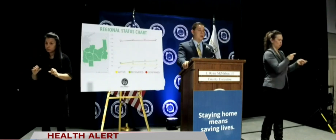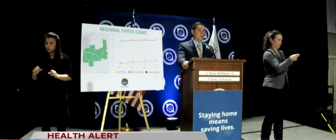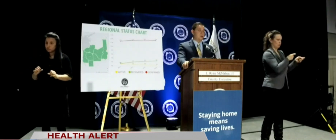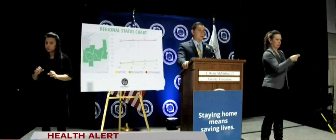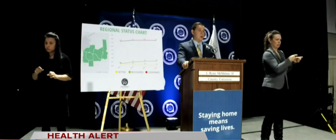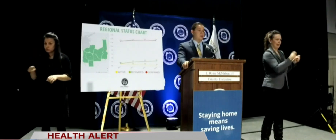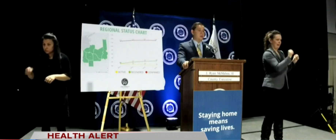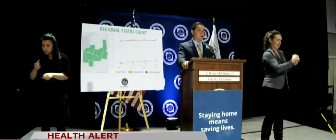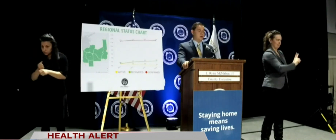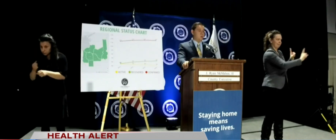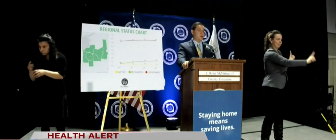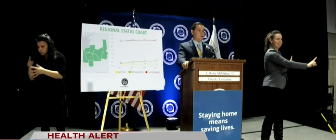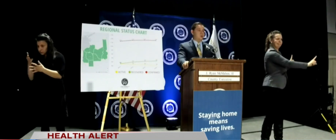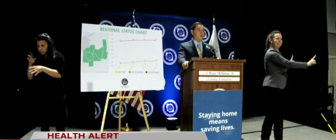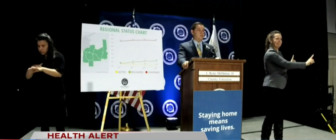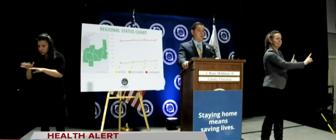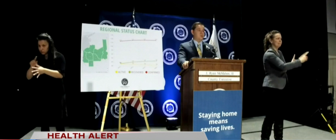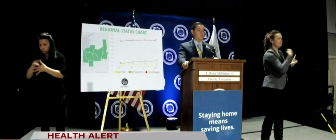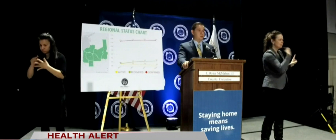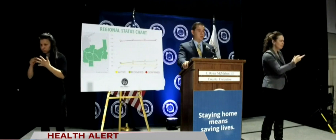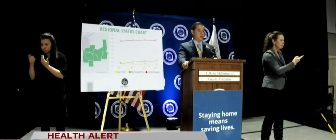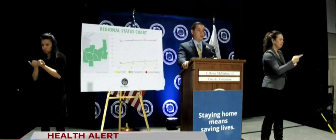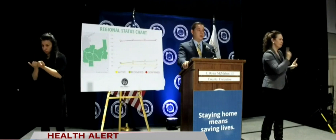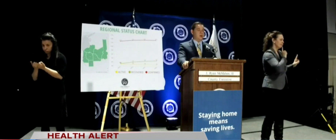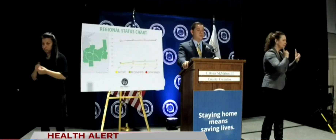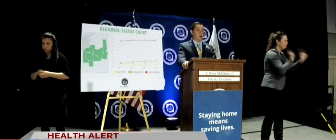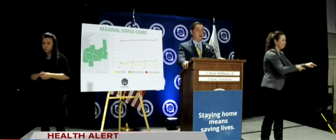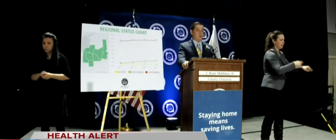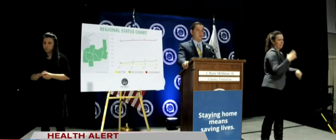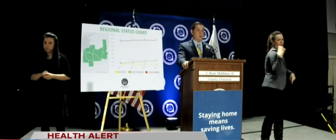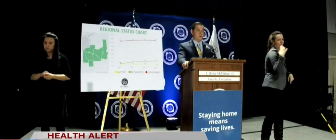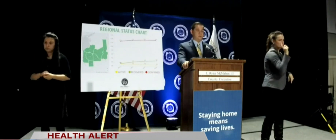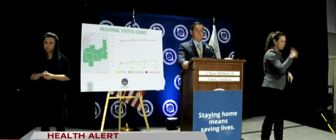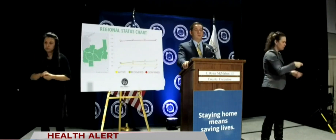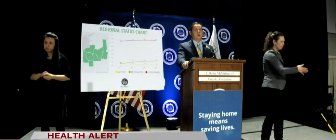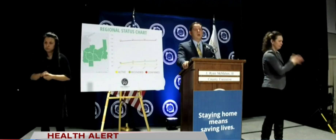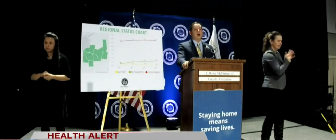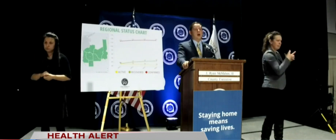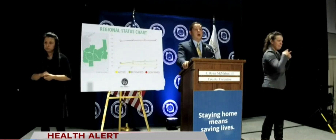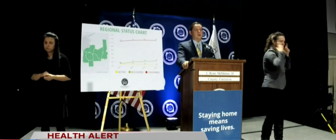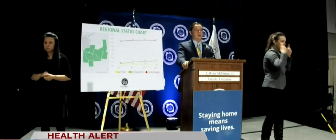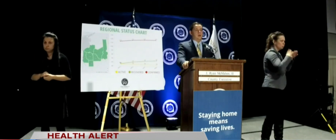be regulatory enforcement unit as part of all of this.